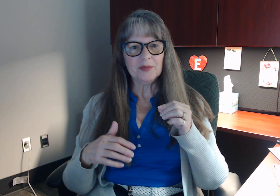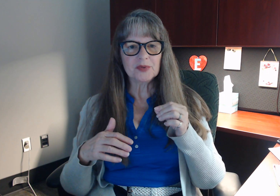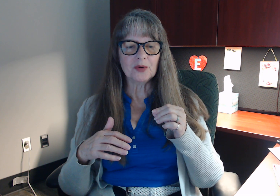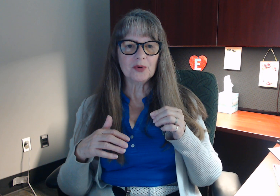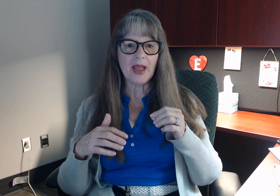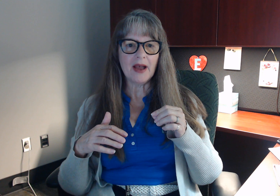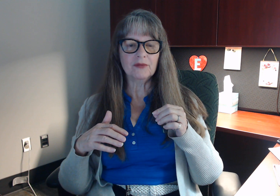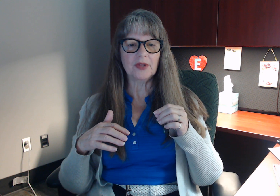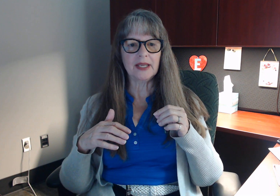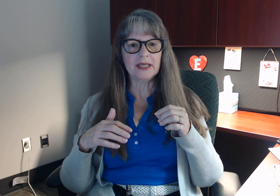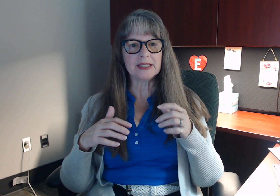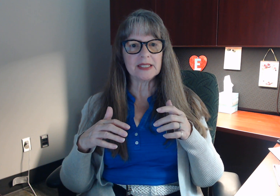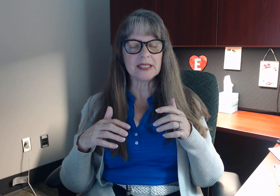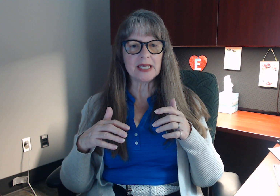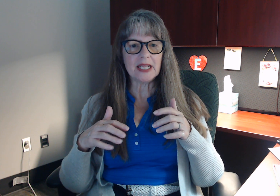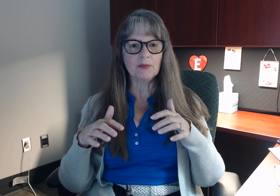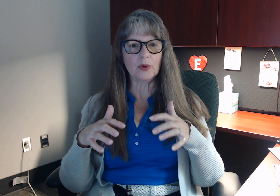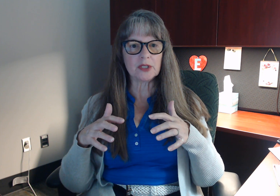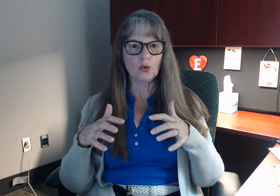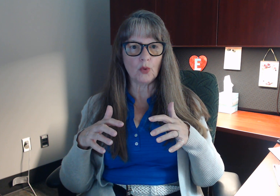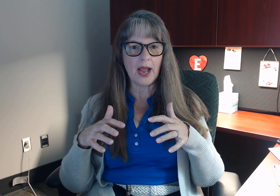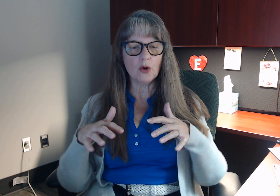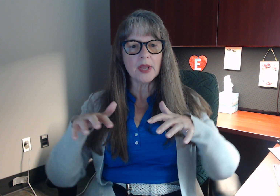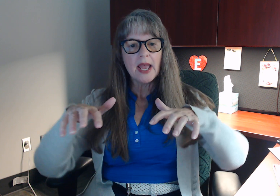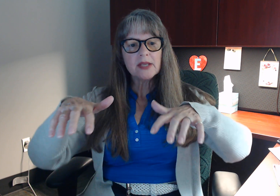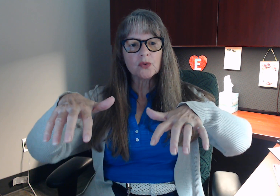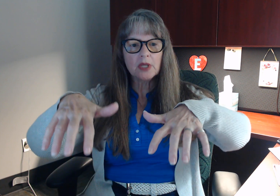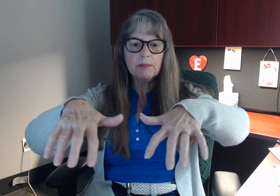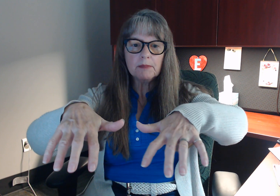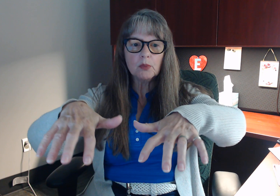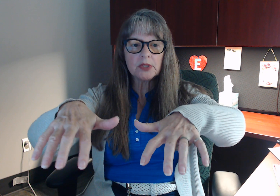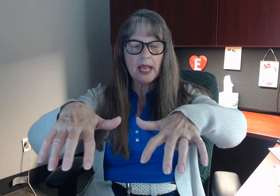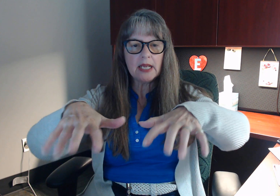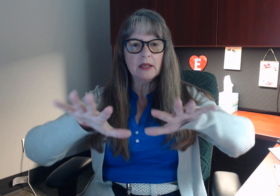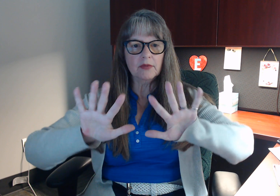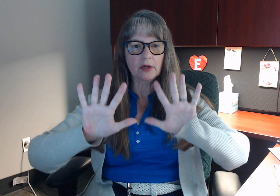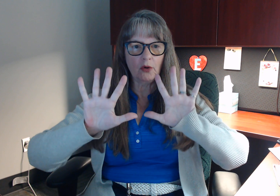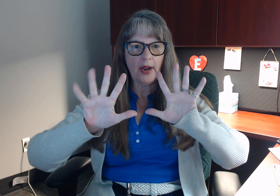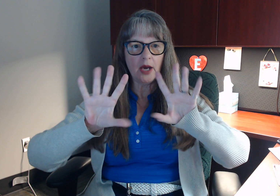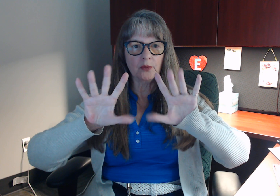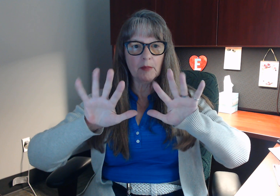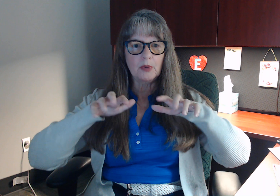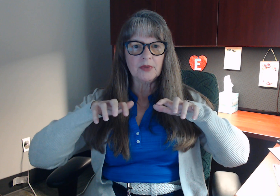So you have like it's in a stadium or it's a crowd. So some people will take the crowd. Remember, we've done